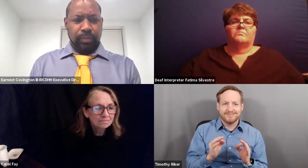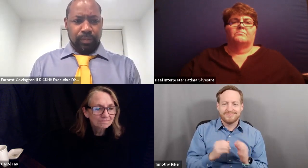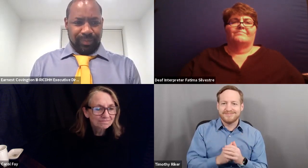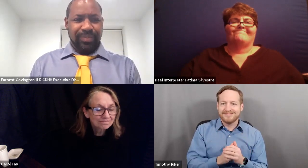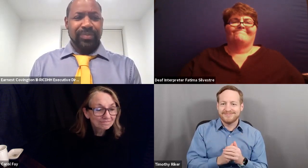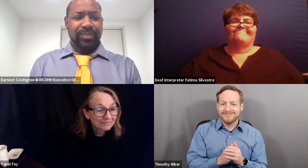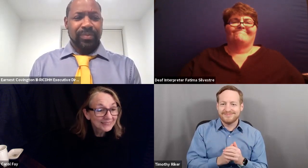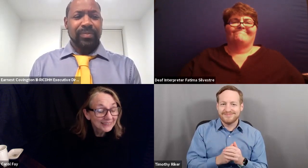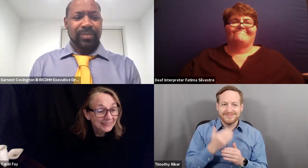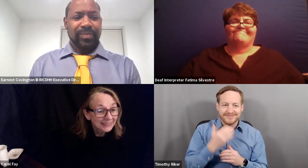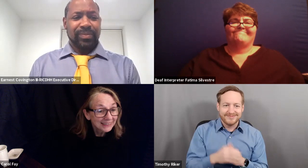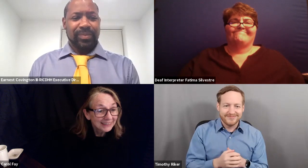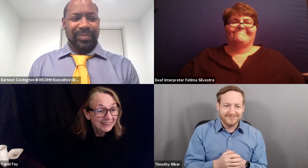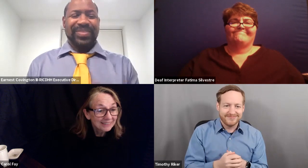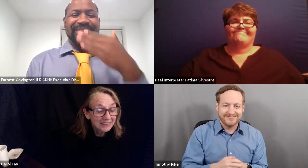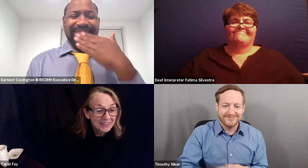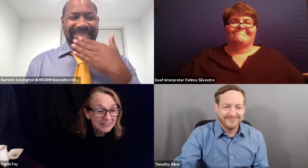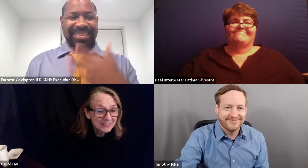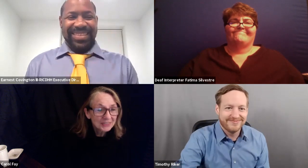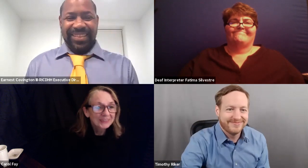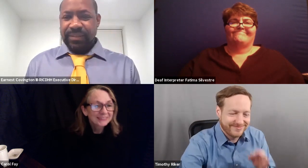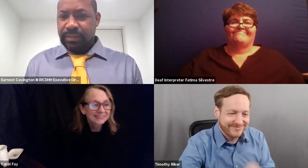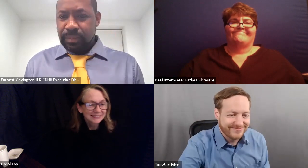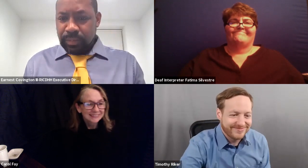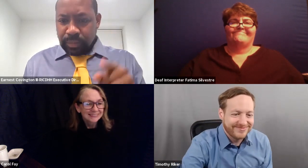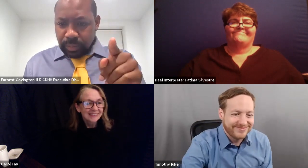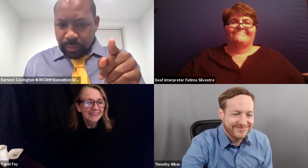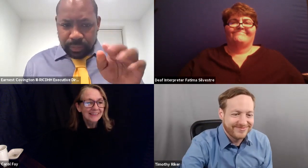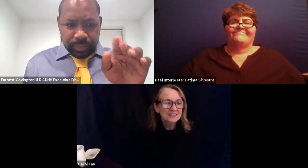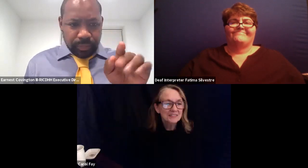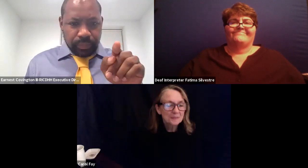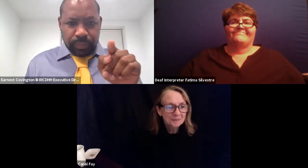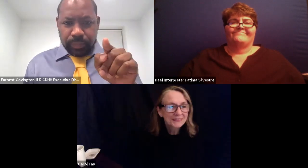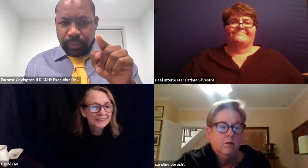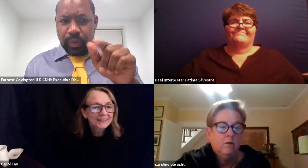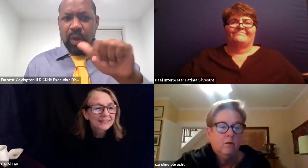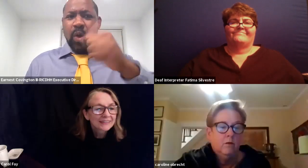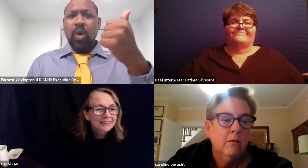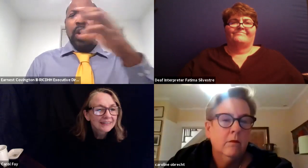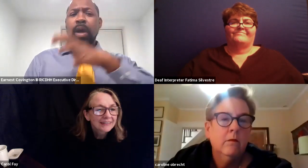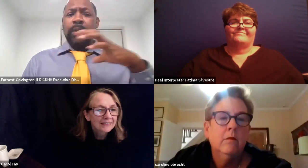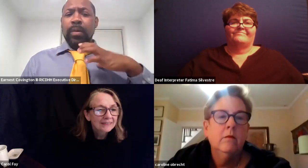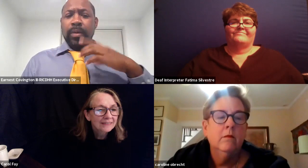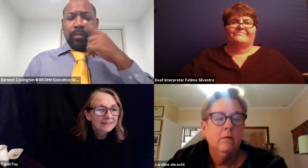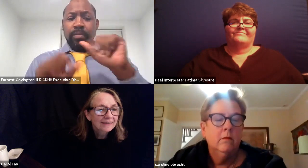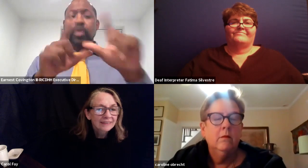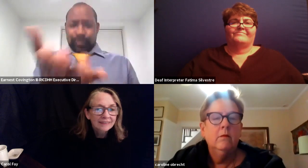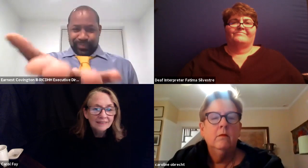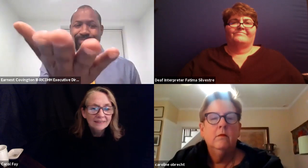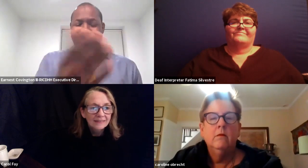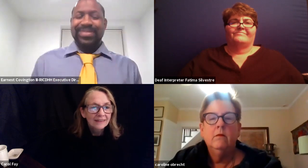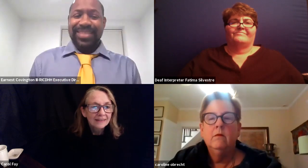term. And very nice to see you. Thanks, Tim. And